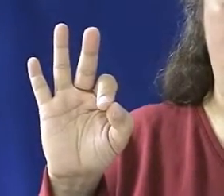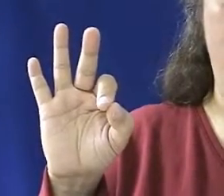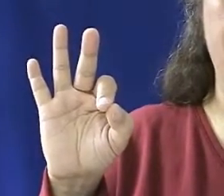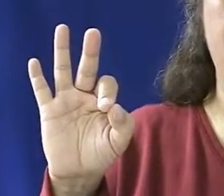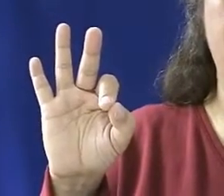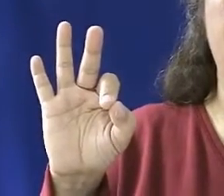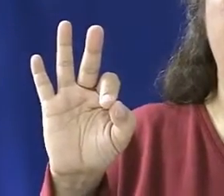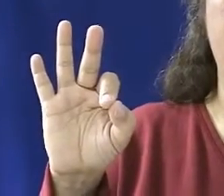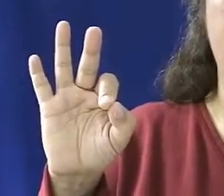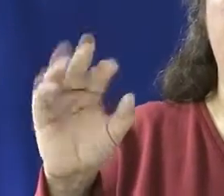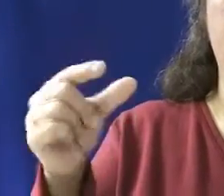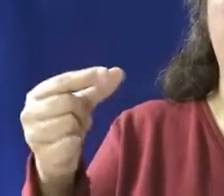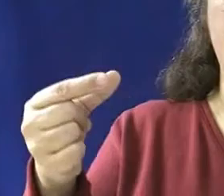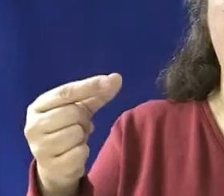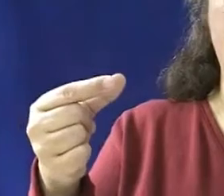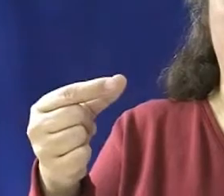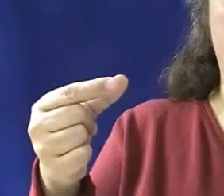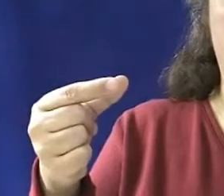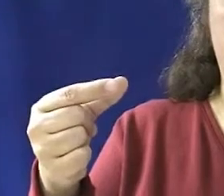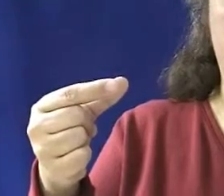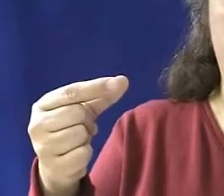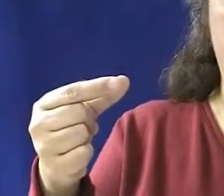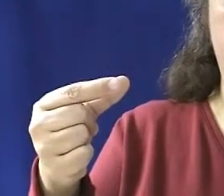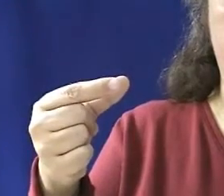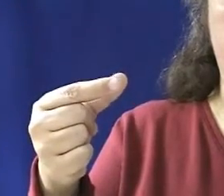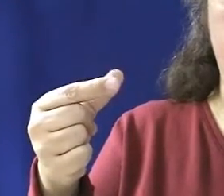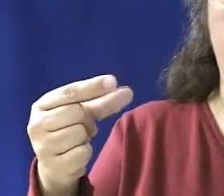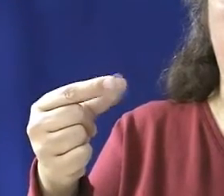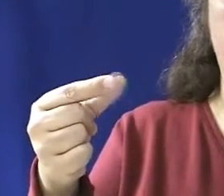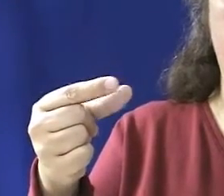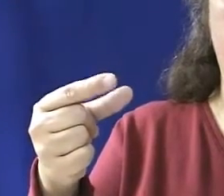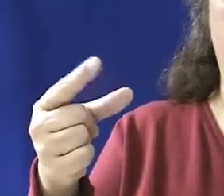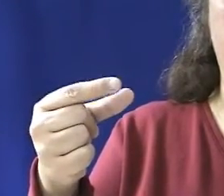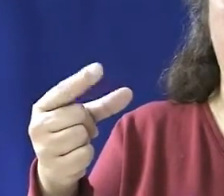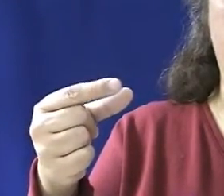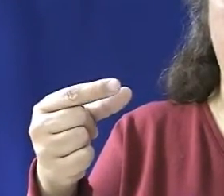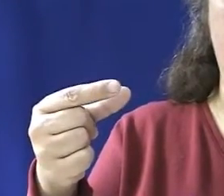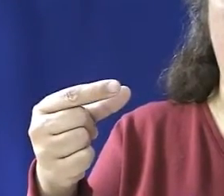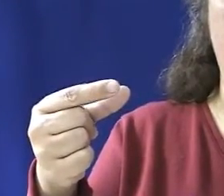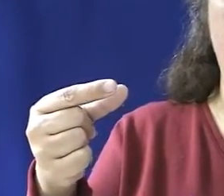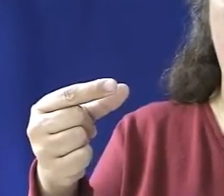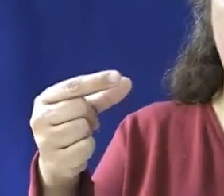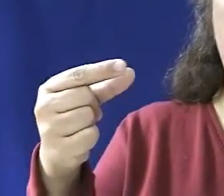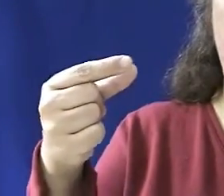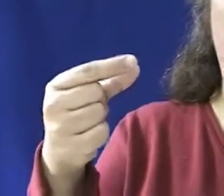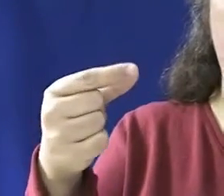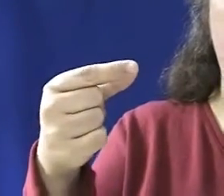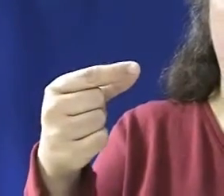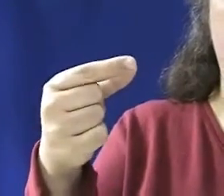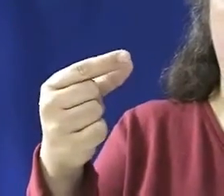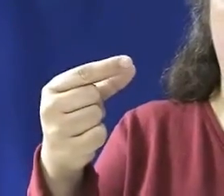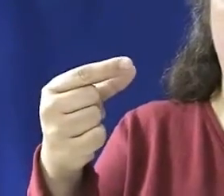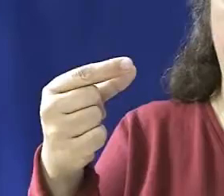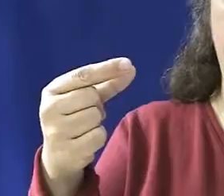way. G. Thumb and index finger point straight out. Notice the hand